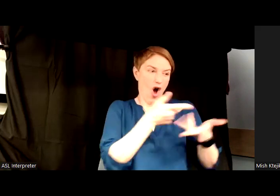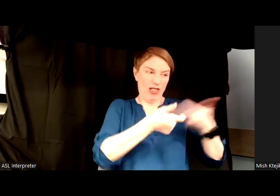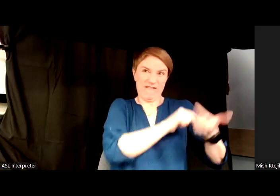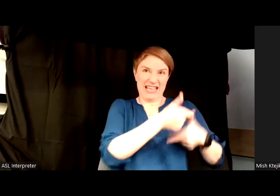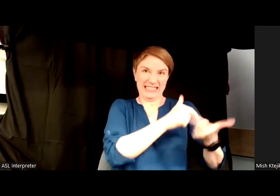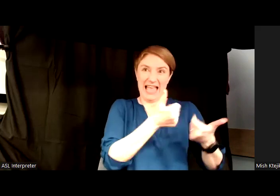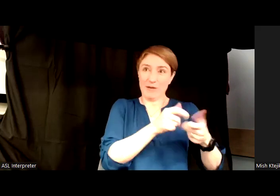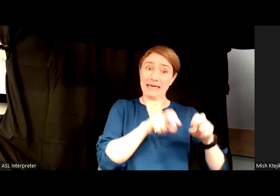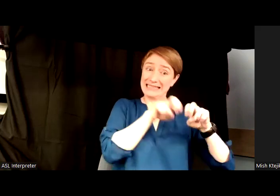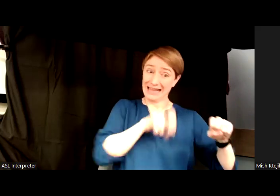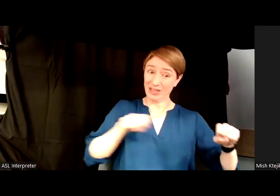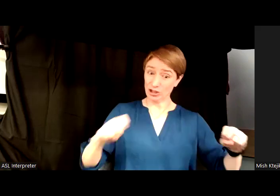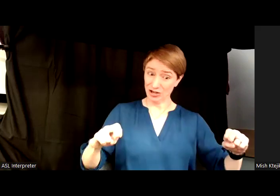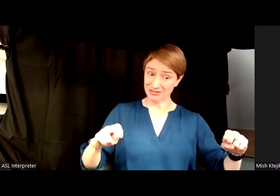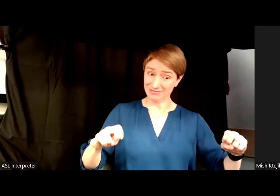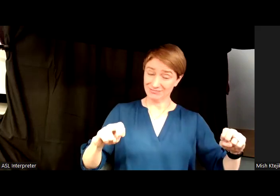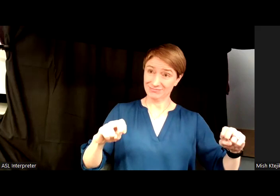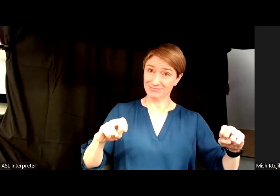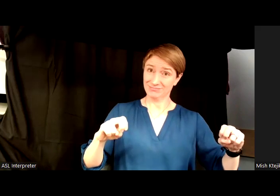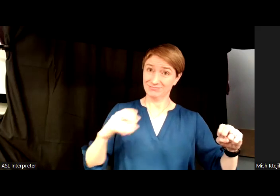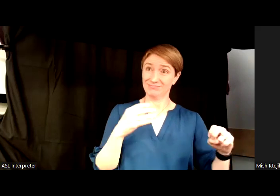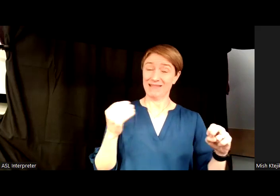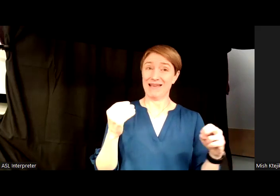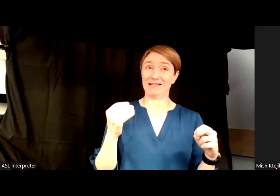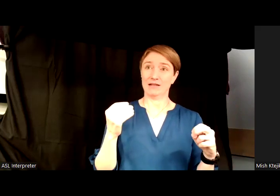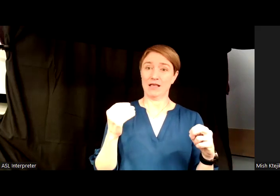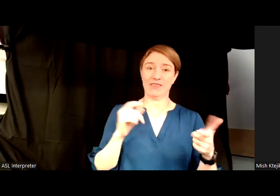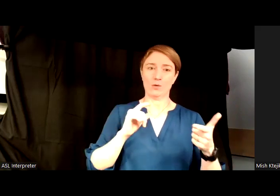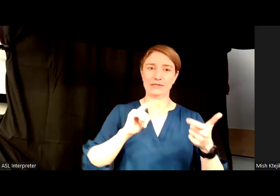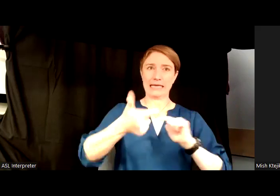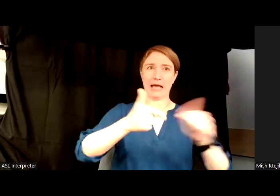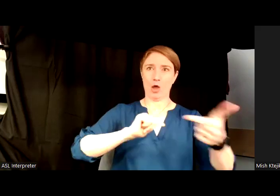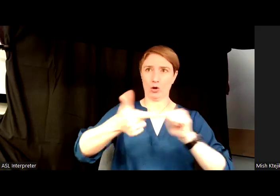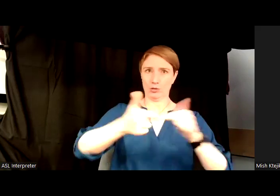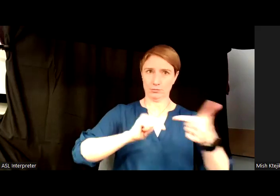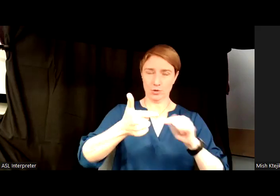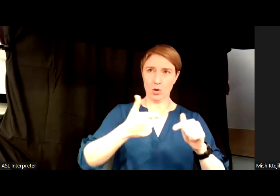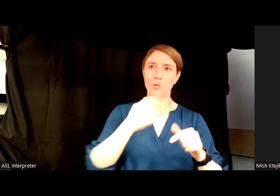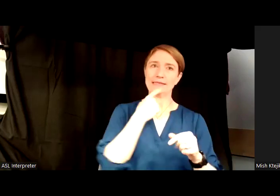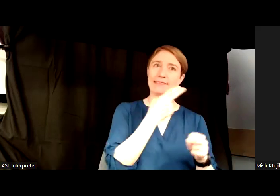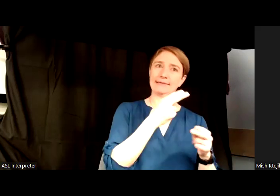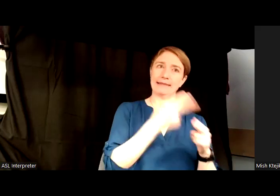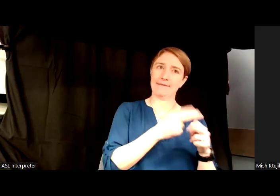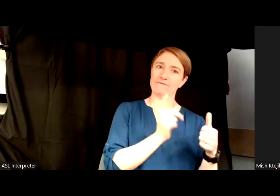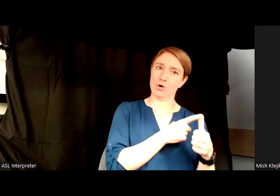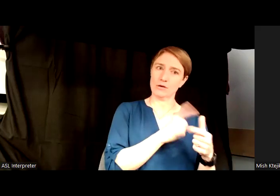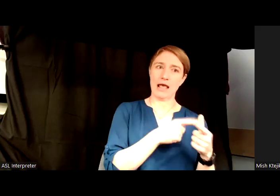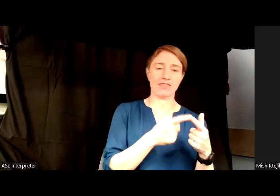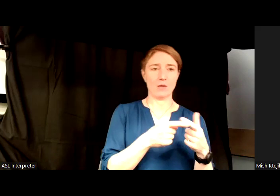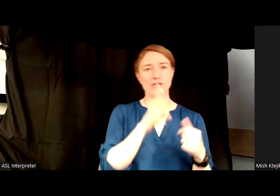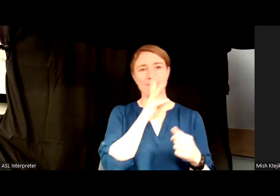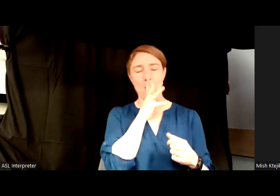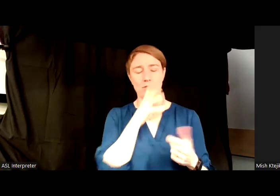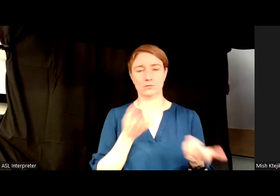Everyone sit in their chairs and there was a dialogue. We said our name first and then we